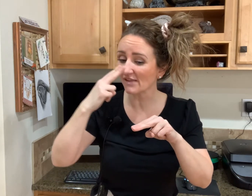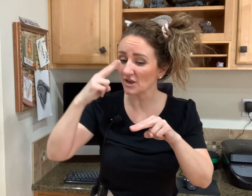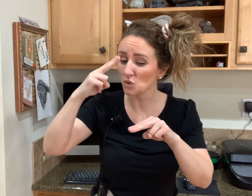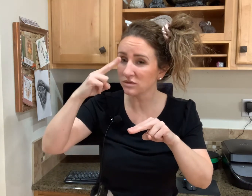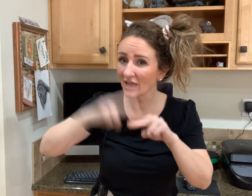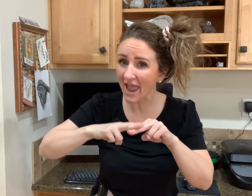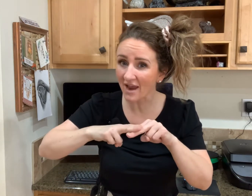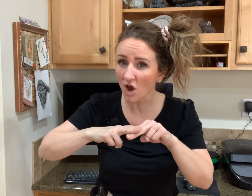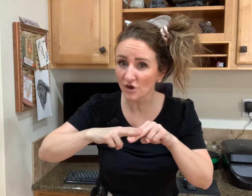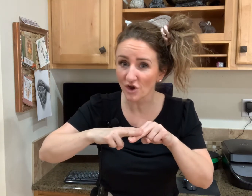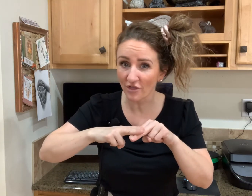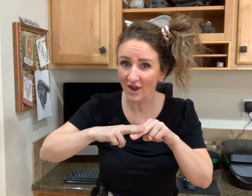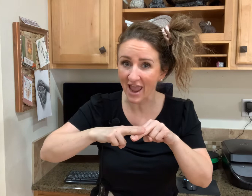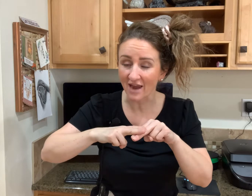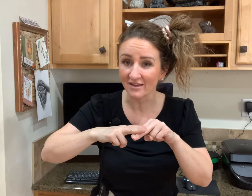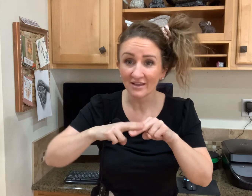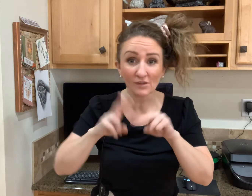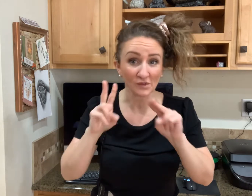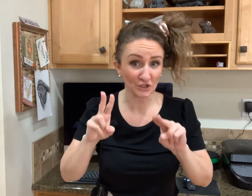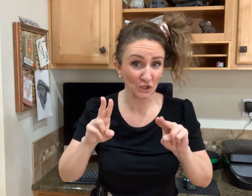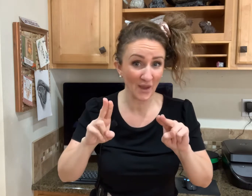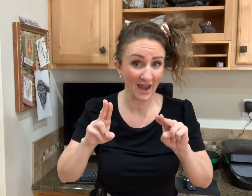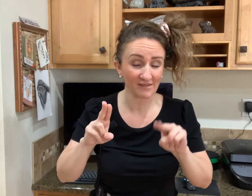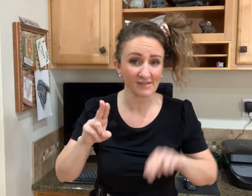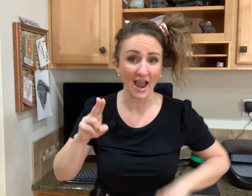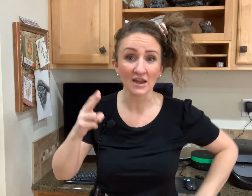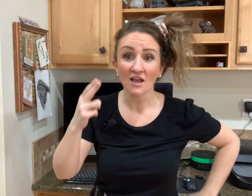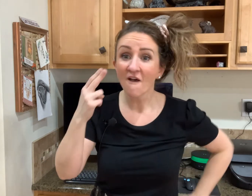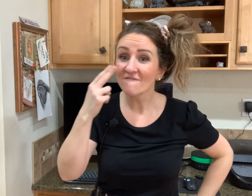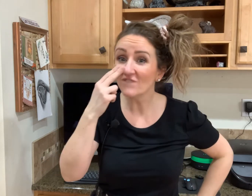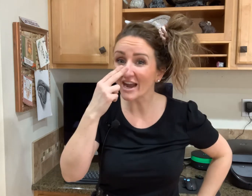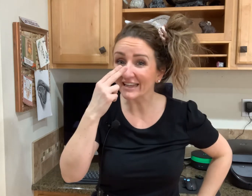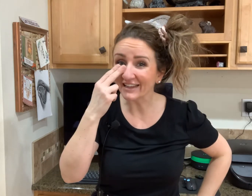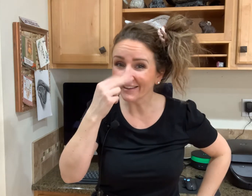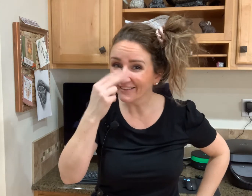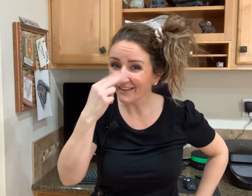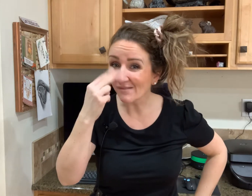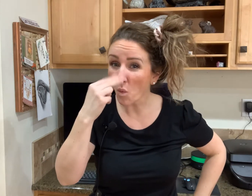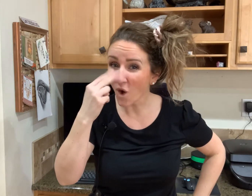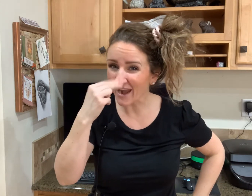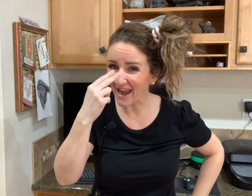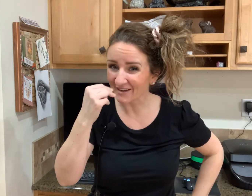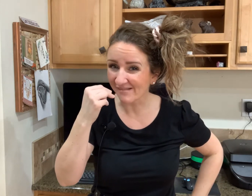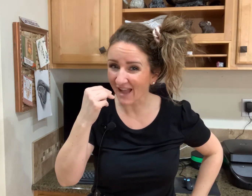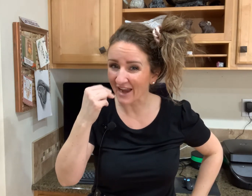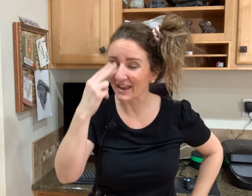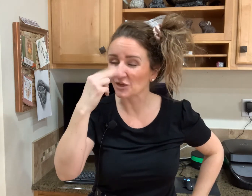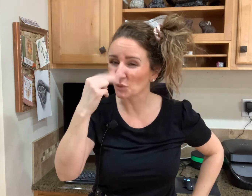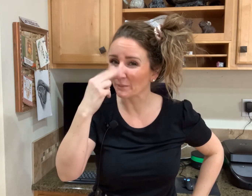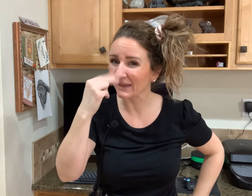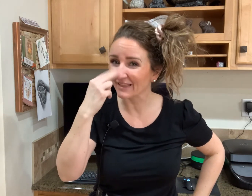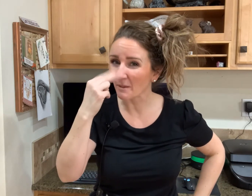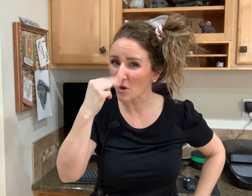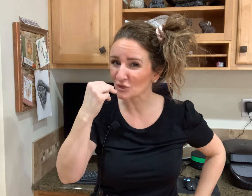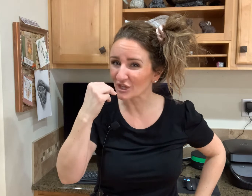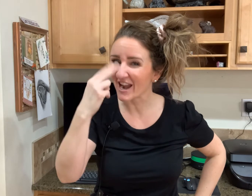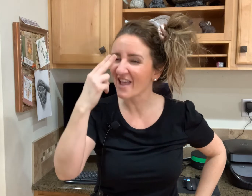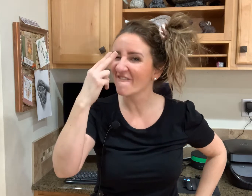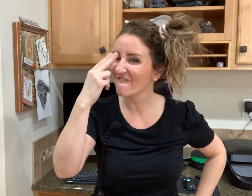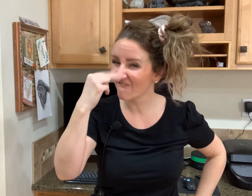you land on your other hand. So it's a 2-handed sign. Funny is a 1-handed sign, and you repeat the motion.